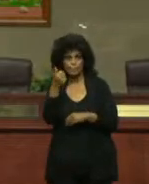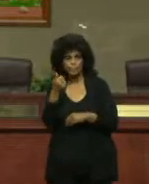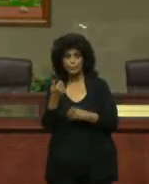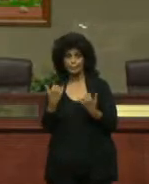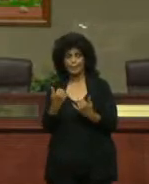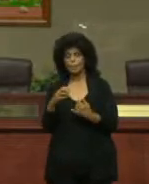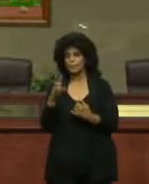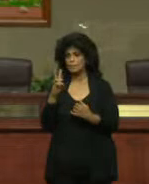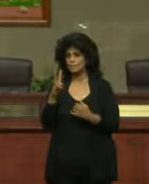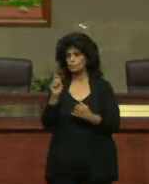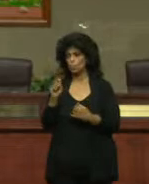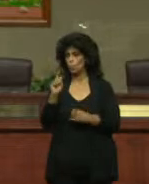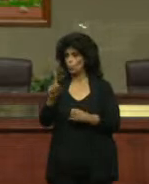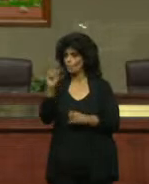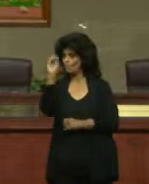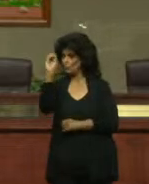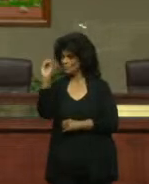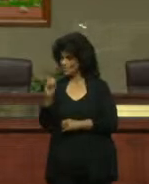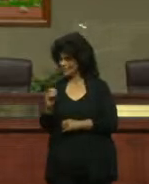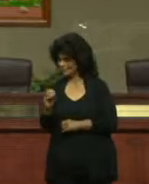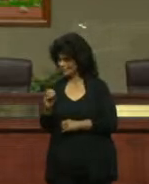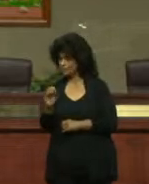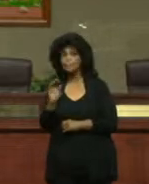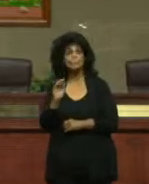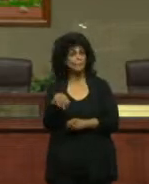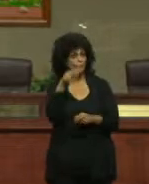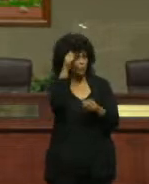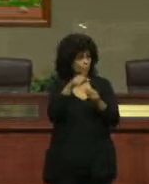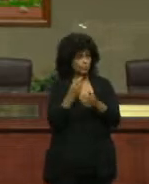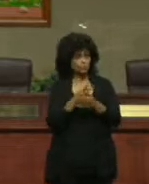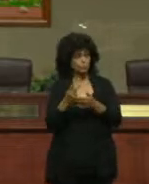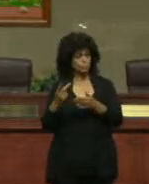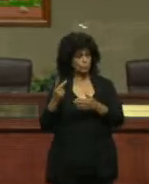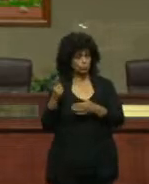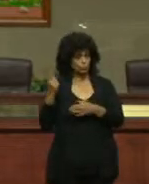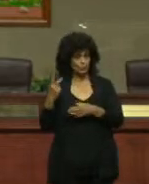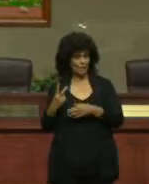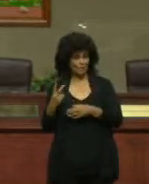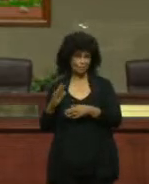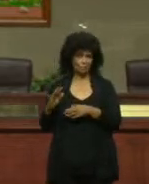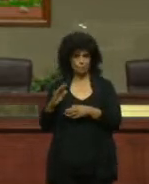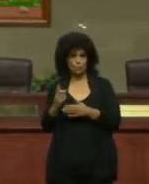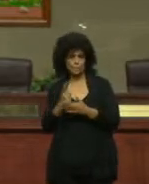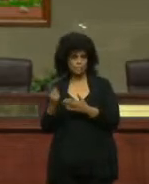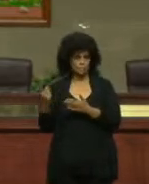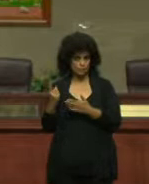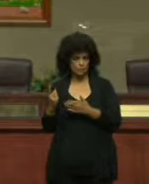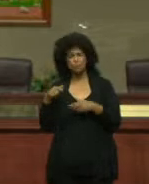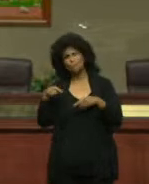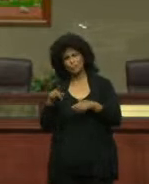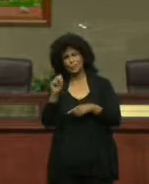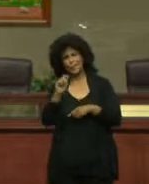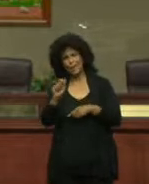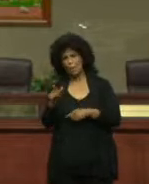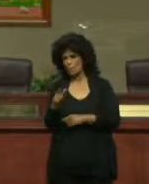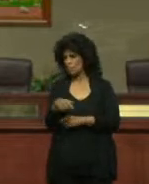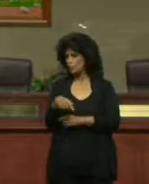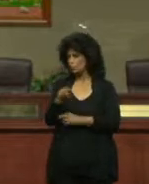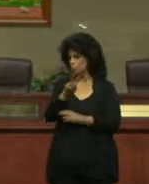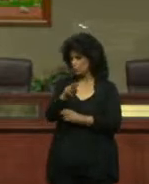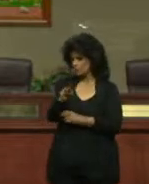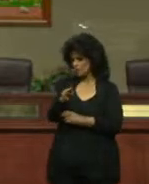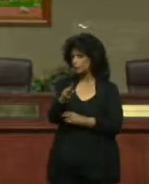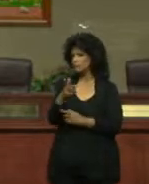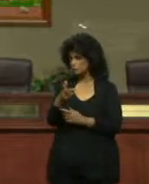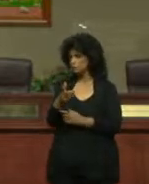6.1%. Just 2.5 weeks ago, during the week of April 22nd, the 14-day positive